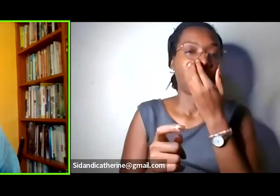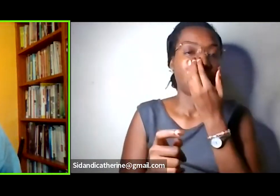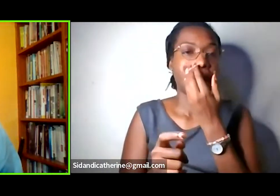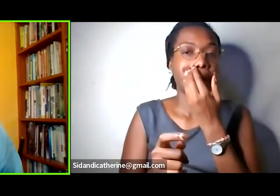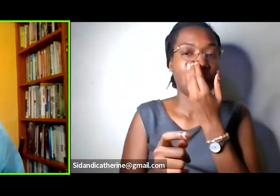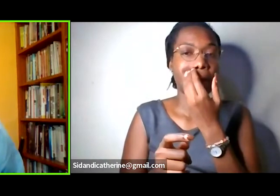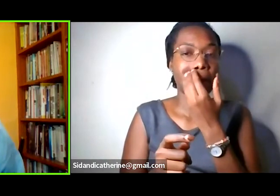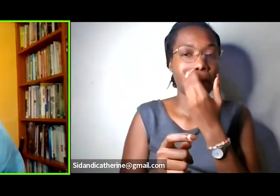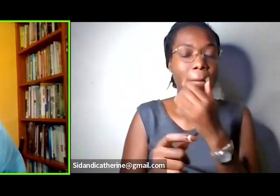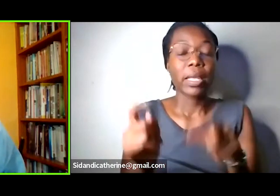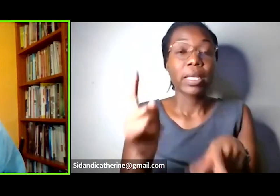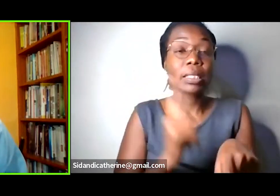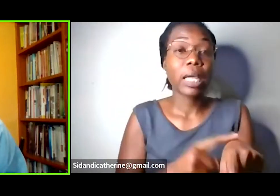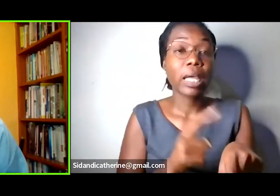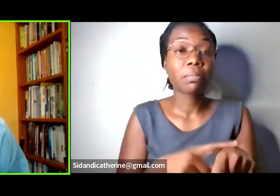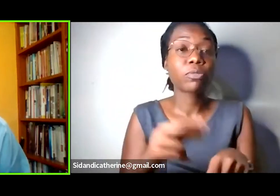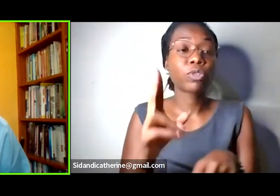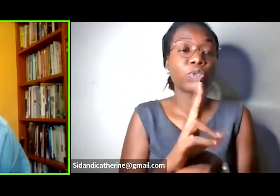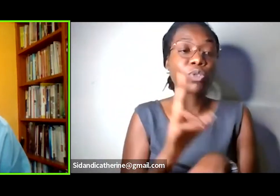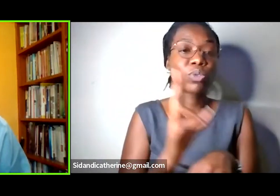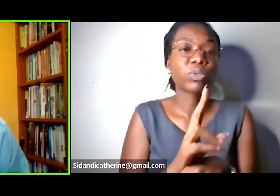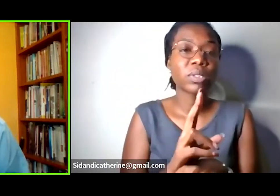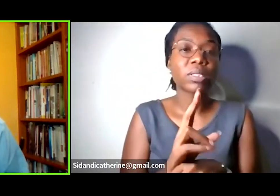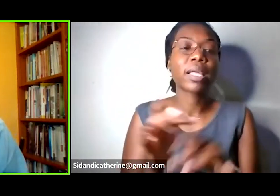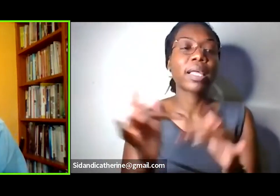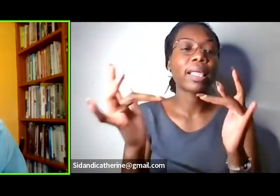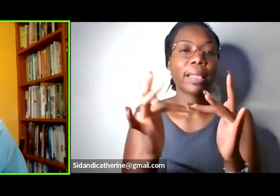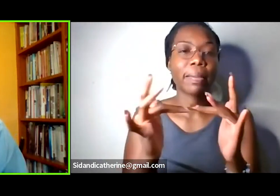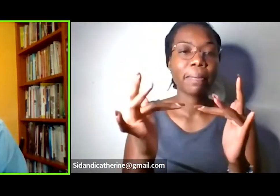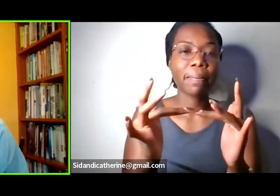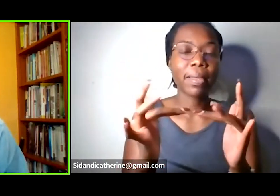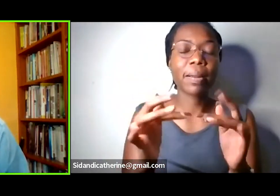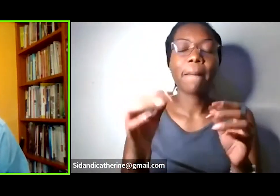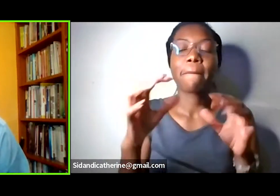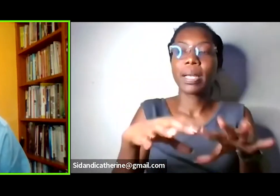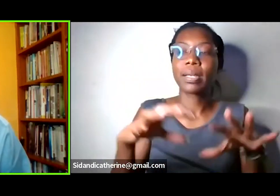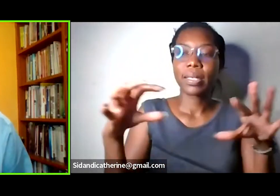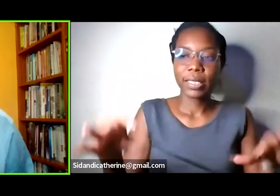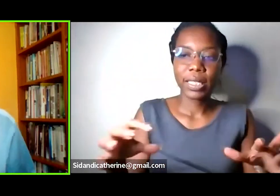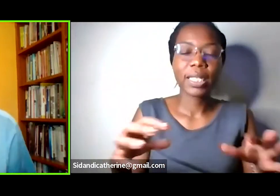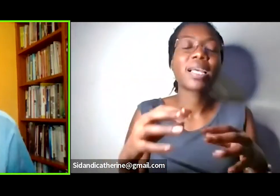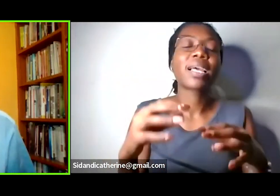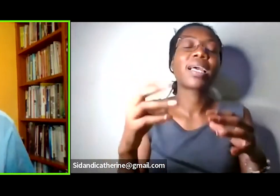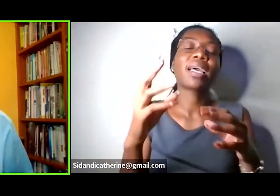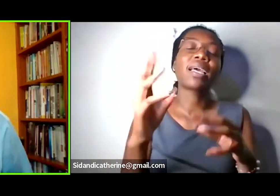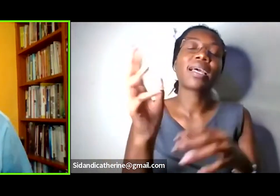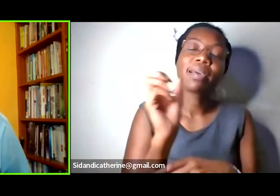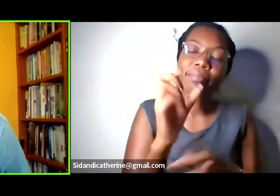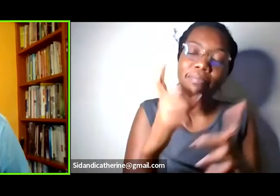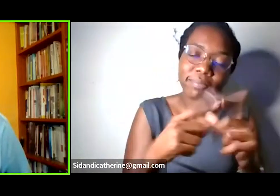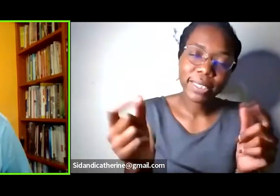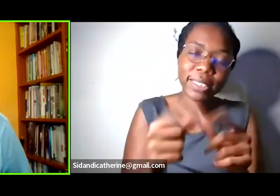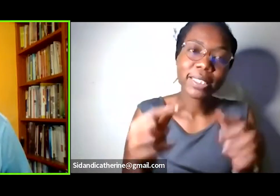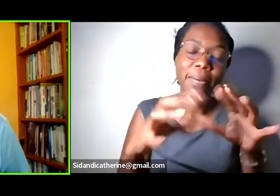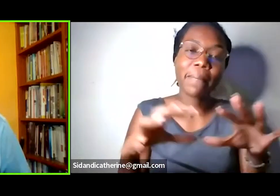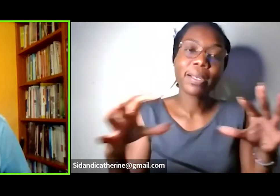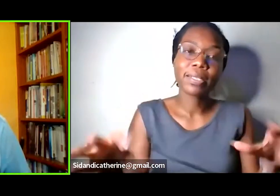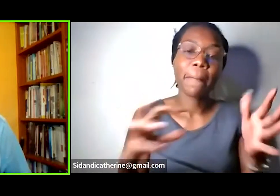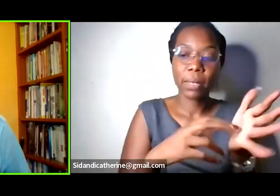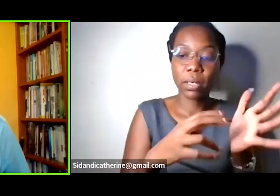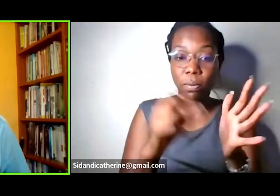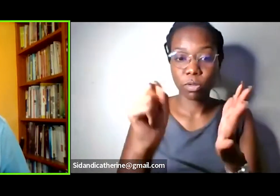I call it 12 touches before they buy. Okay, you mentioned numbers. Now you're getting into my space, Richie. So now I have to get into a bit of